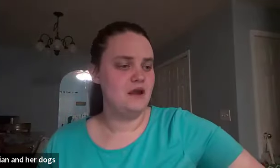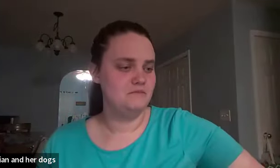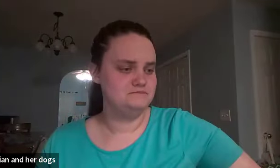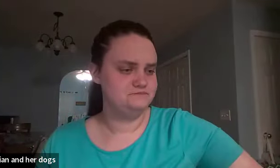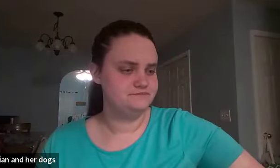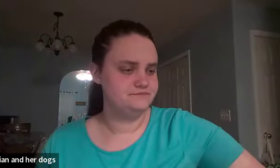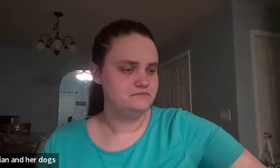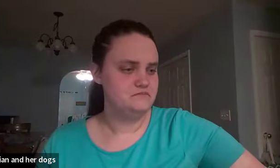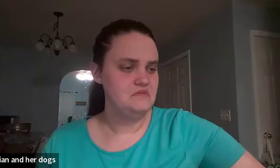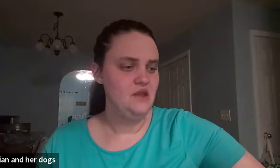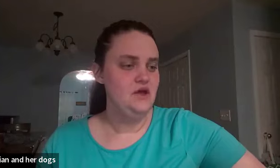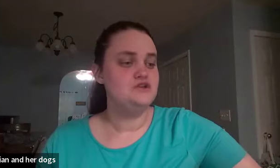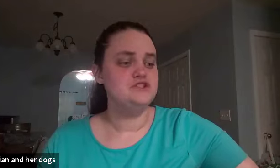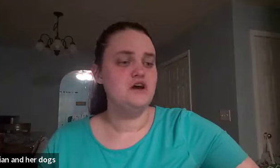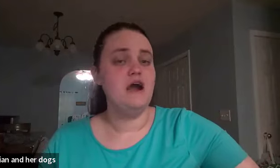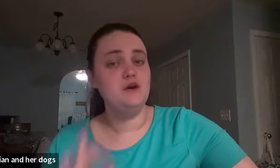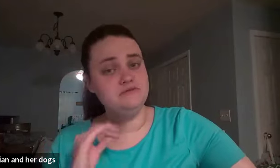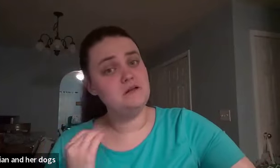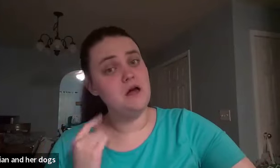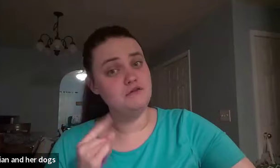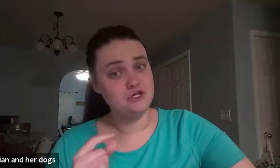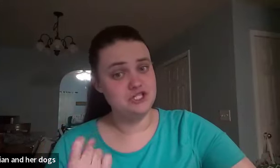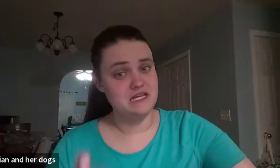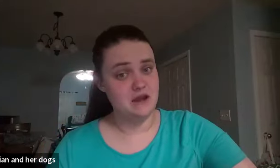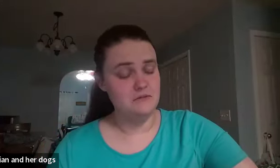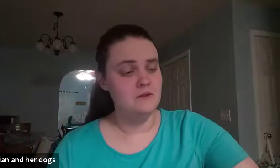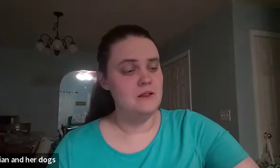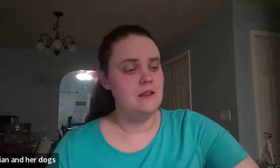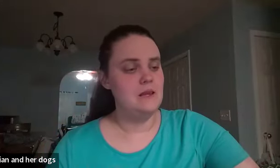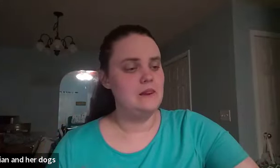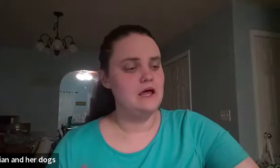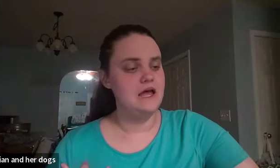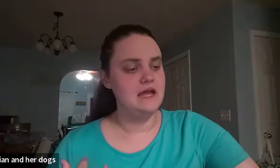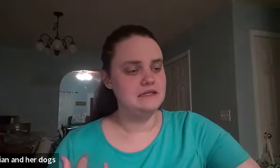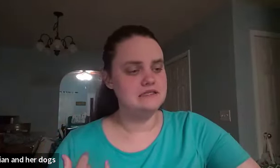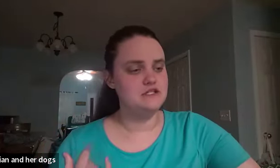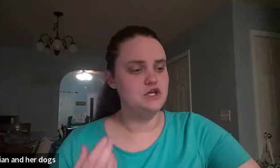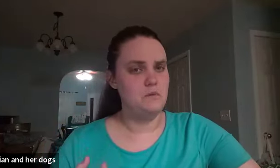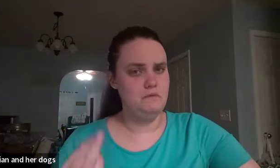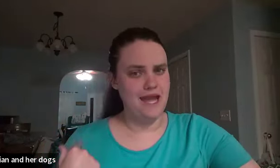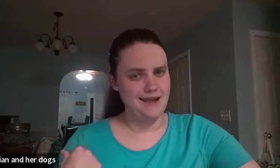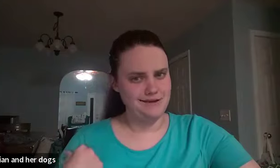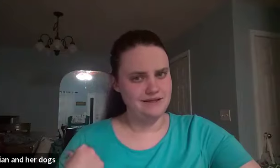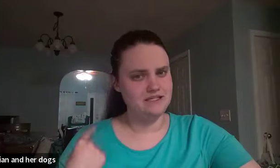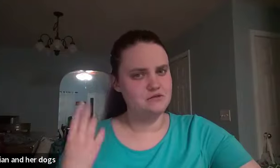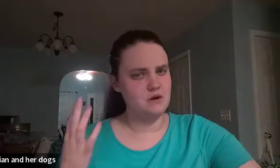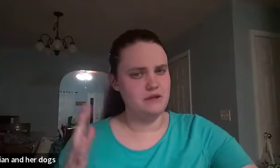Okay. So I know we've done a lot of words just now. Let's go back again to what